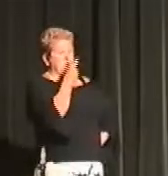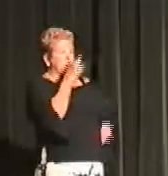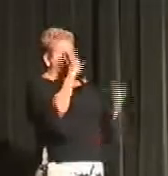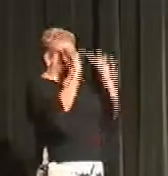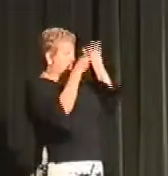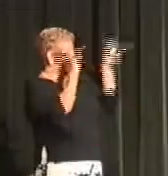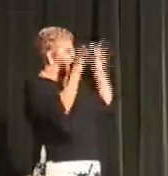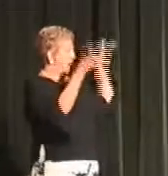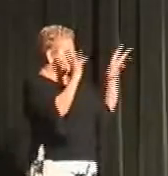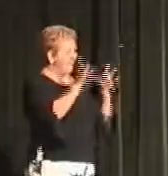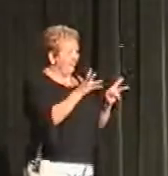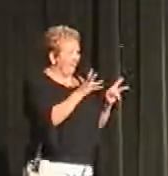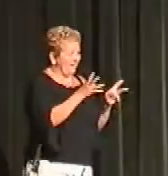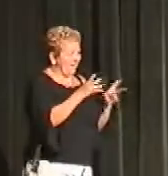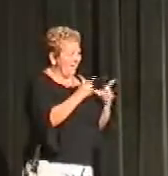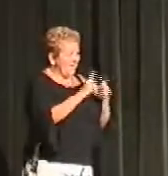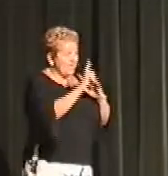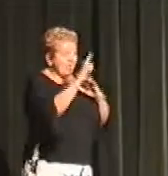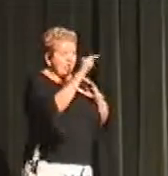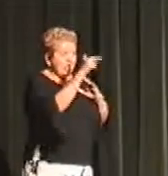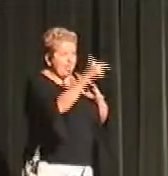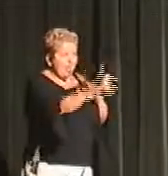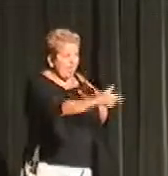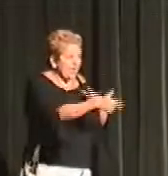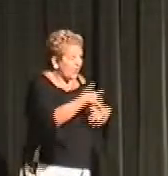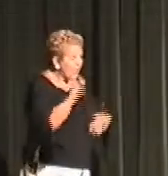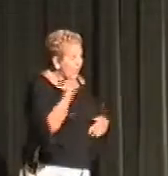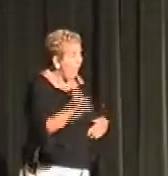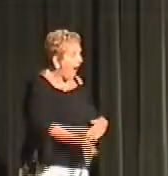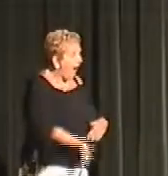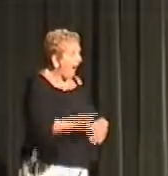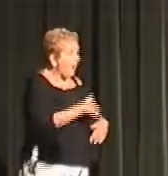years until we ask them to tell them, you know. I thought,